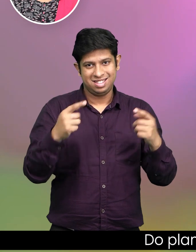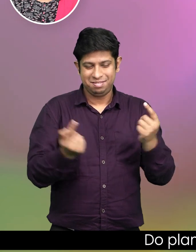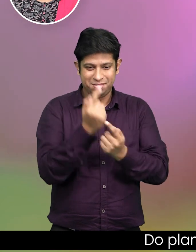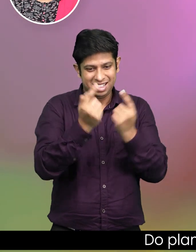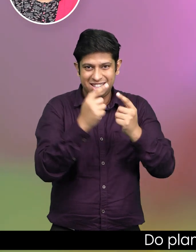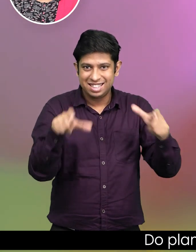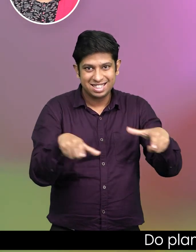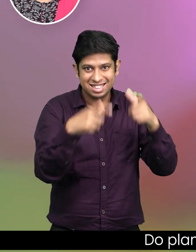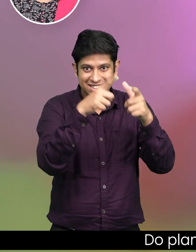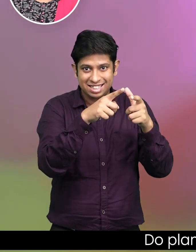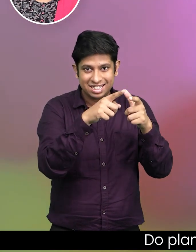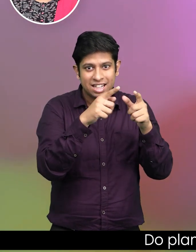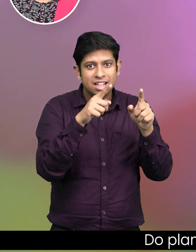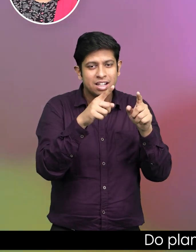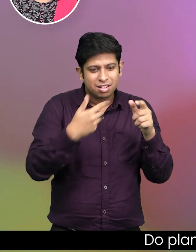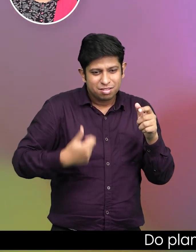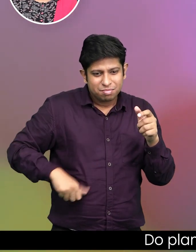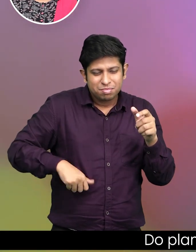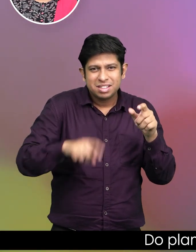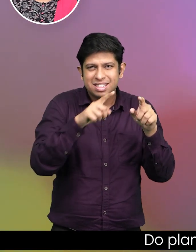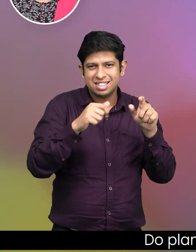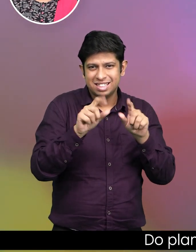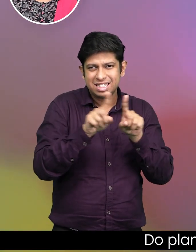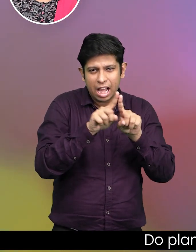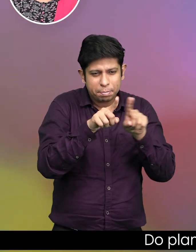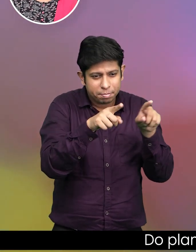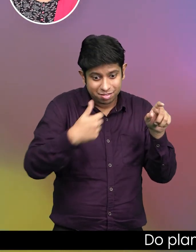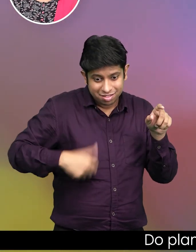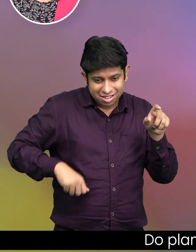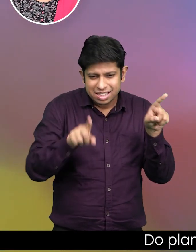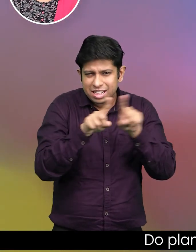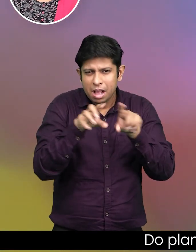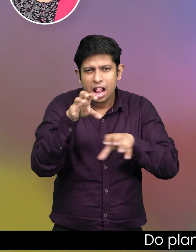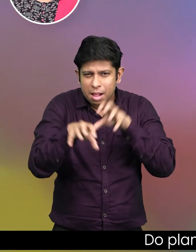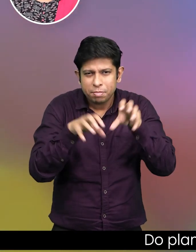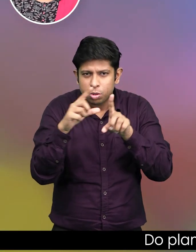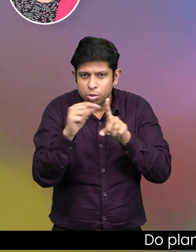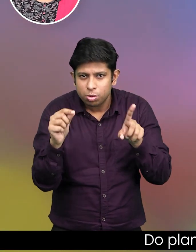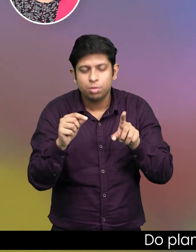Do plants also excrete like animals?